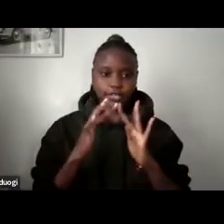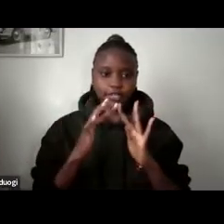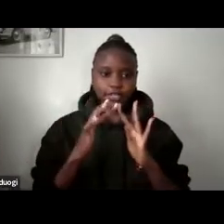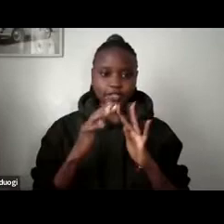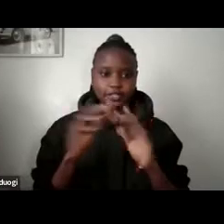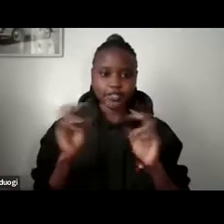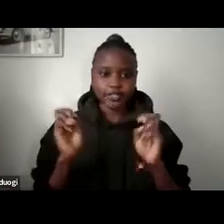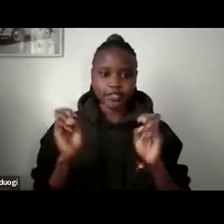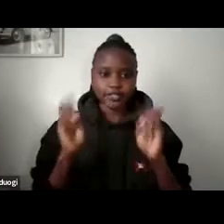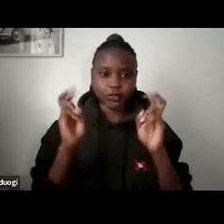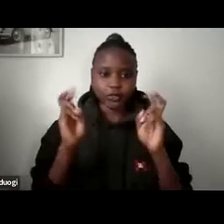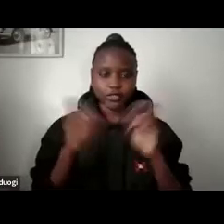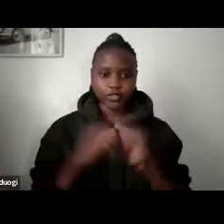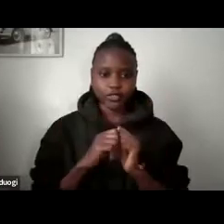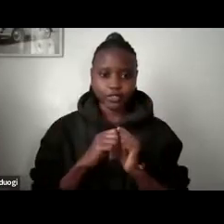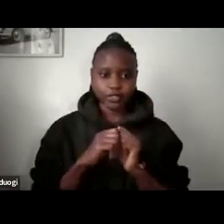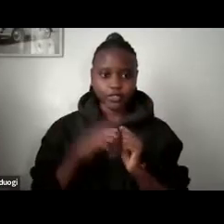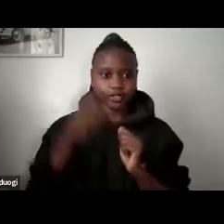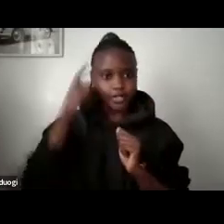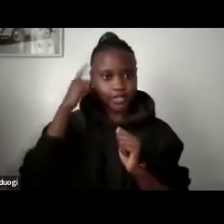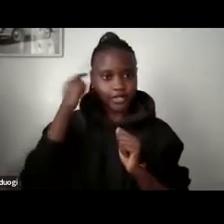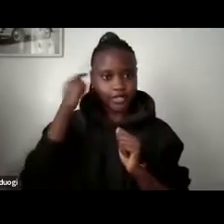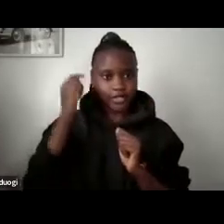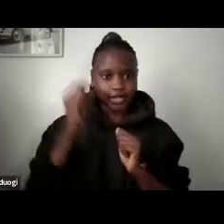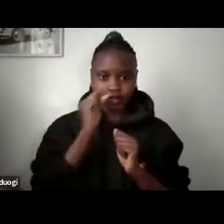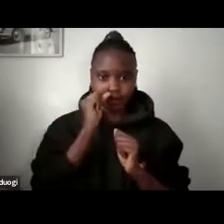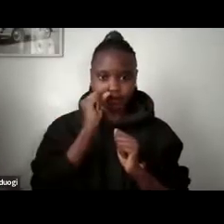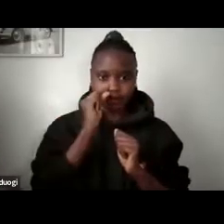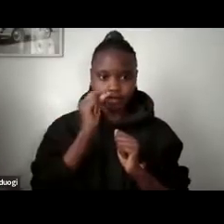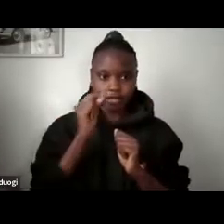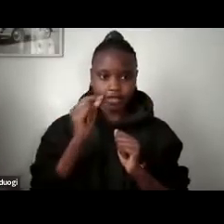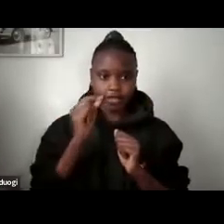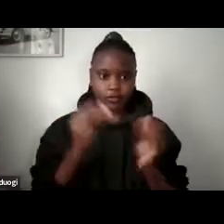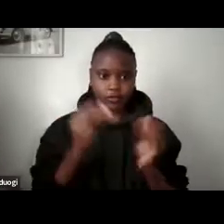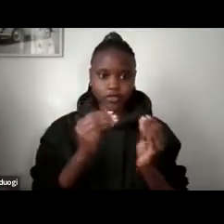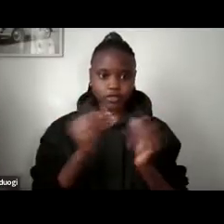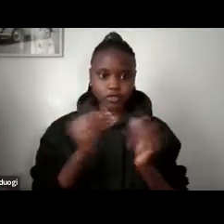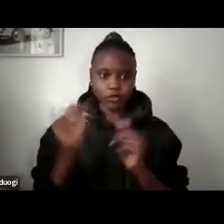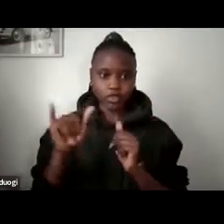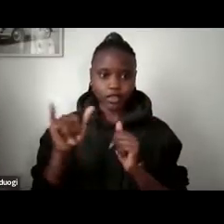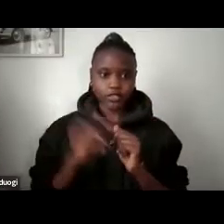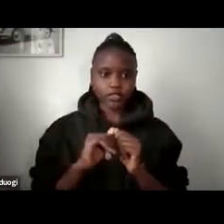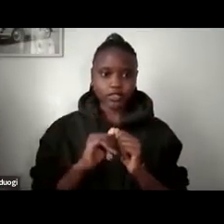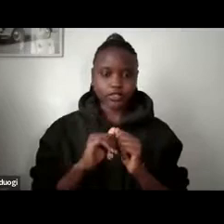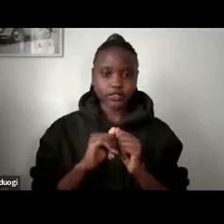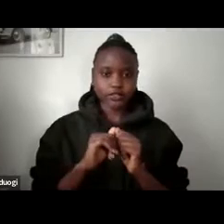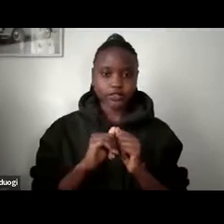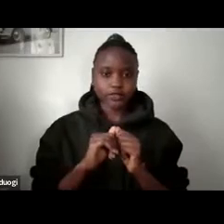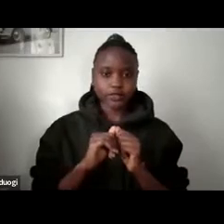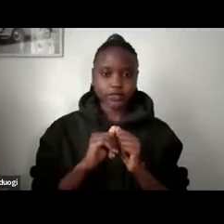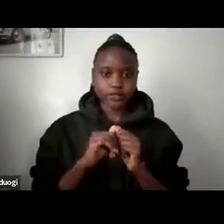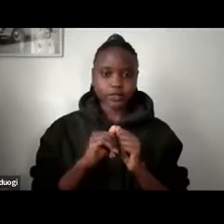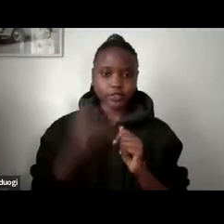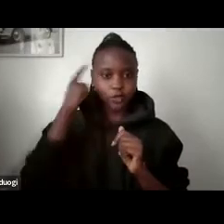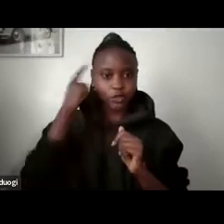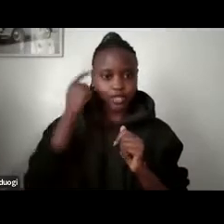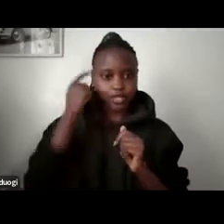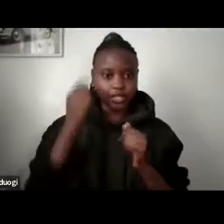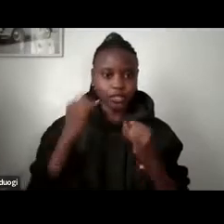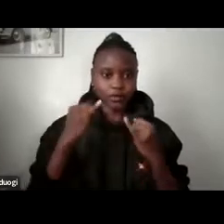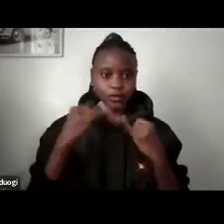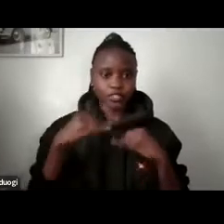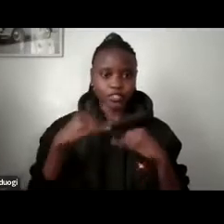So Lillian and Emilia, I think they sort it out. And what Lillian was trying to say is